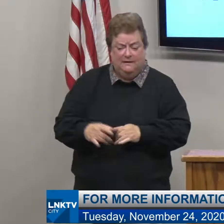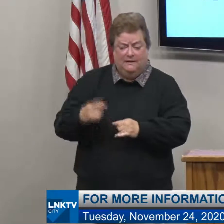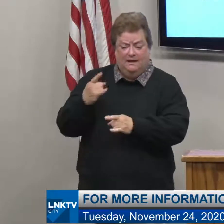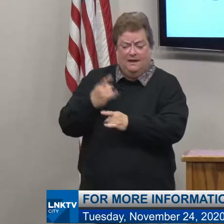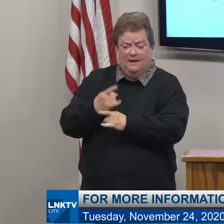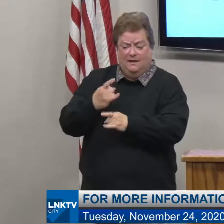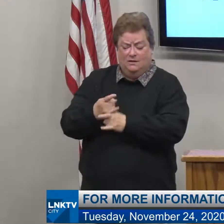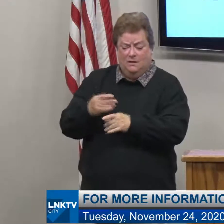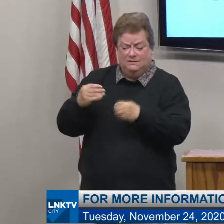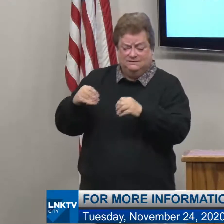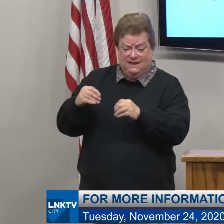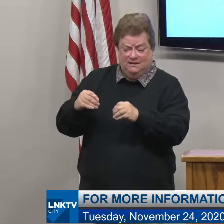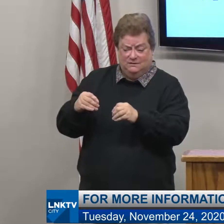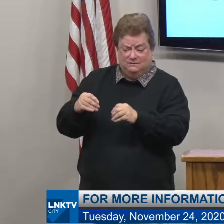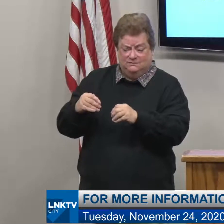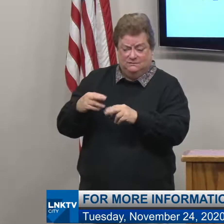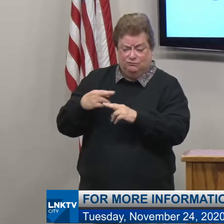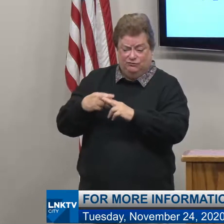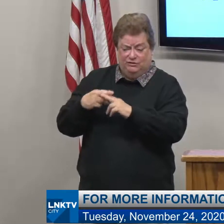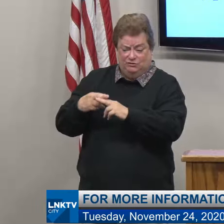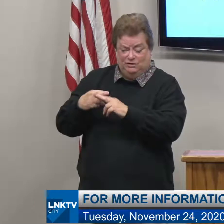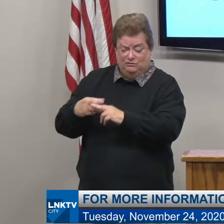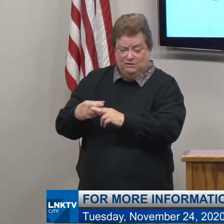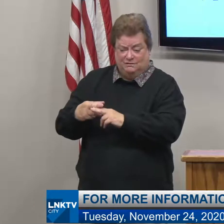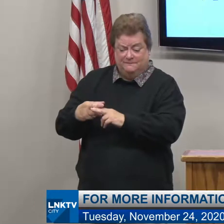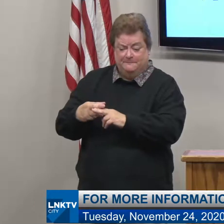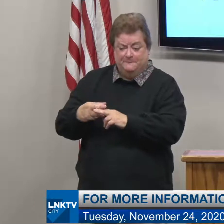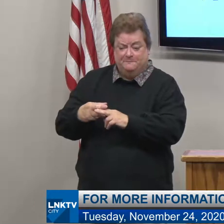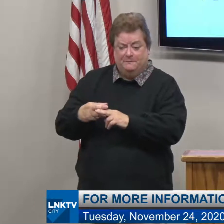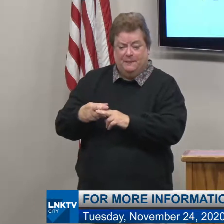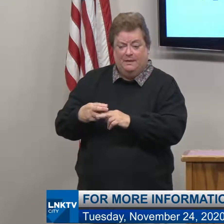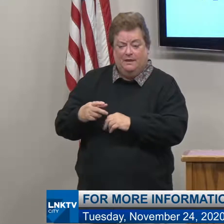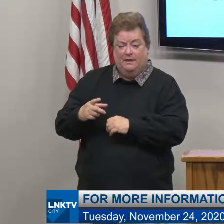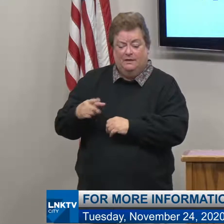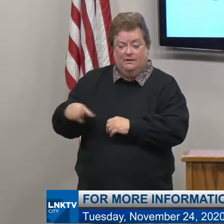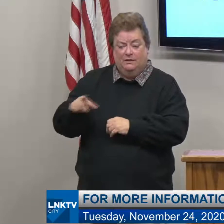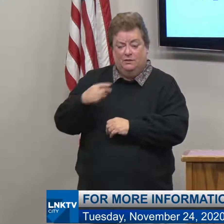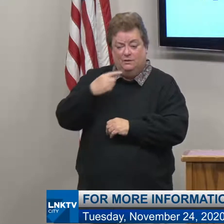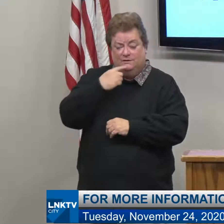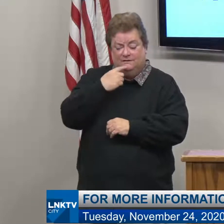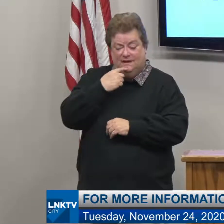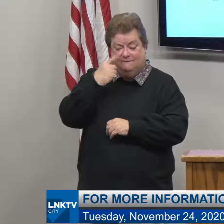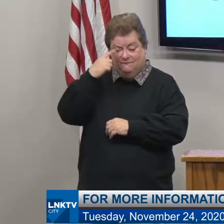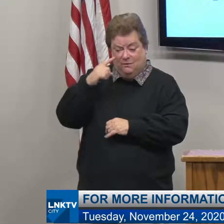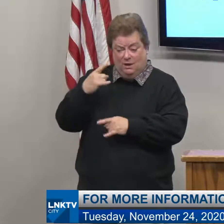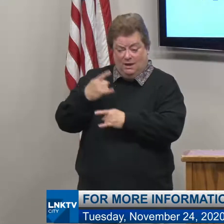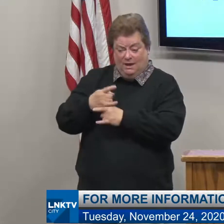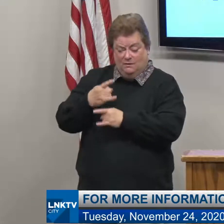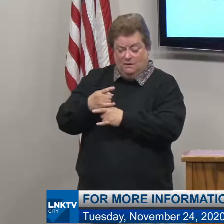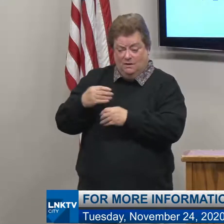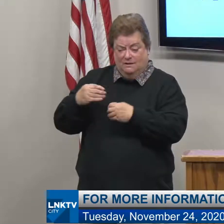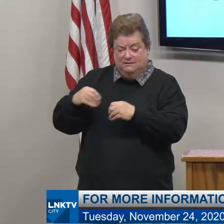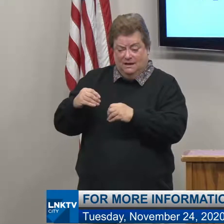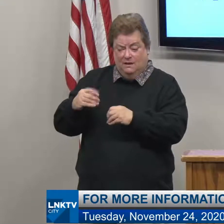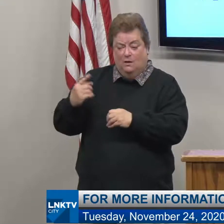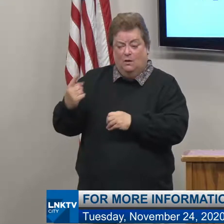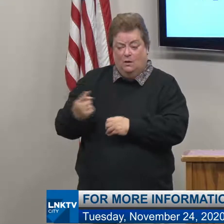sales restriction is, if I'm hearing you right, essentially, if I'm an alcohol sales only